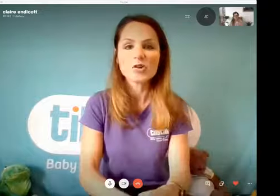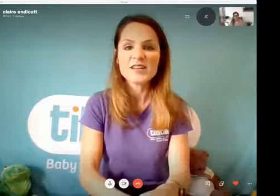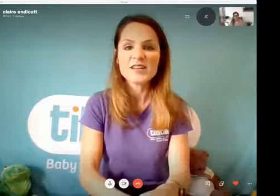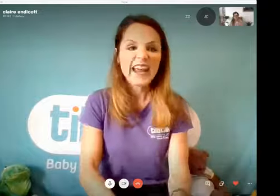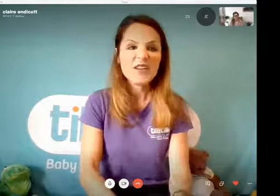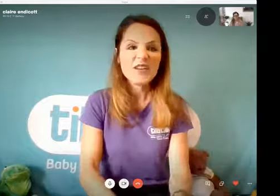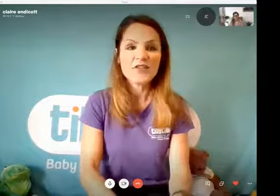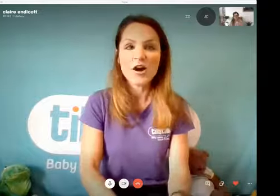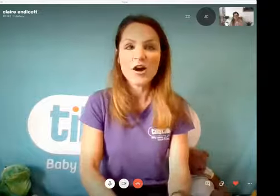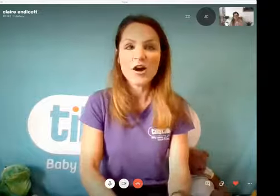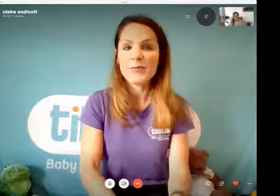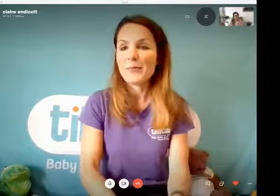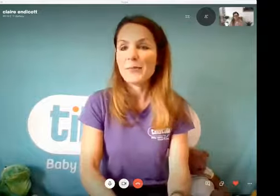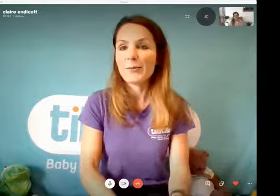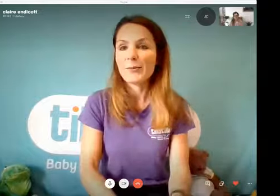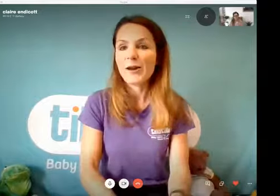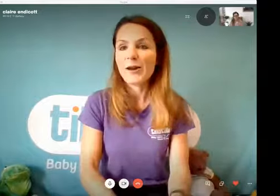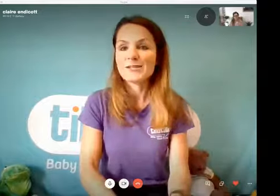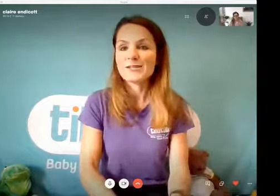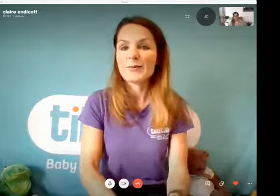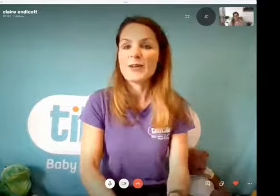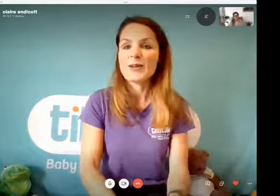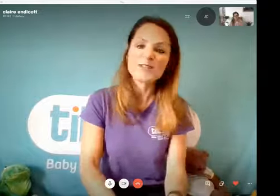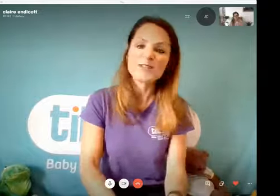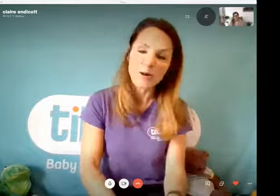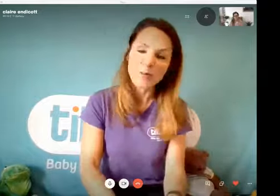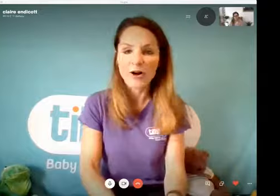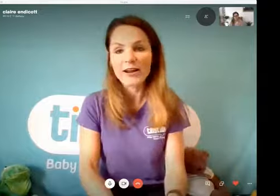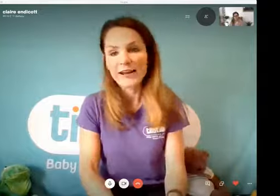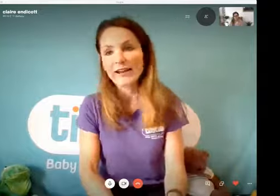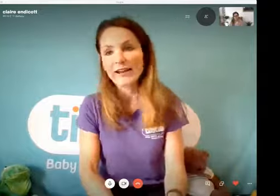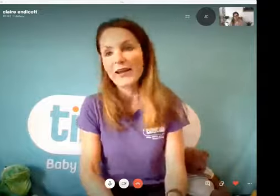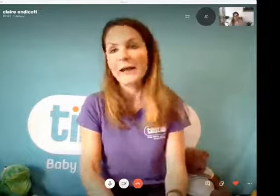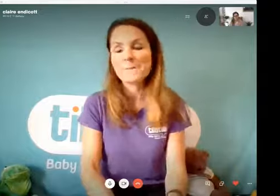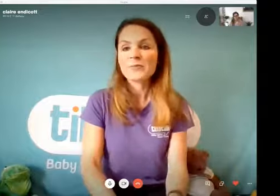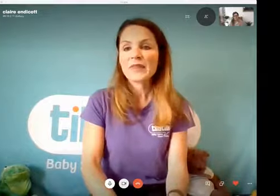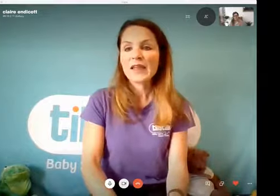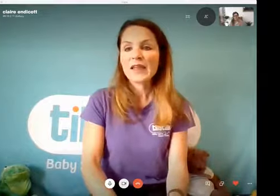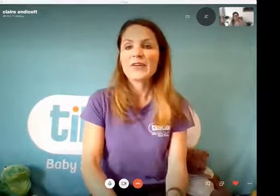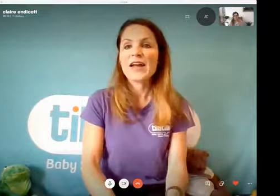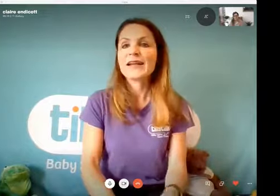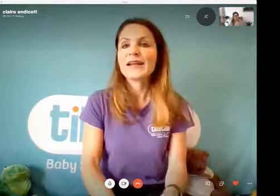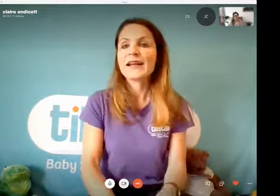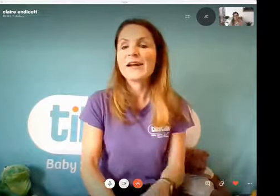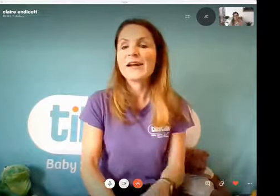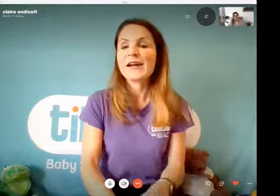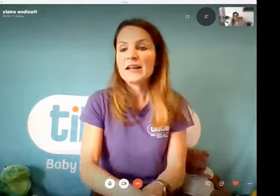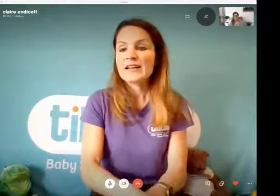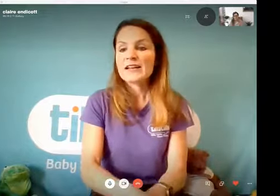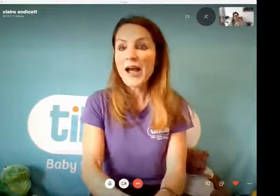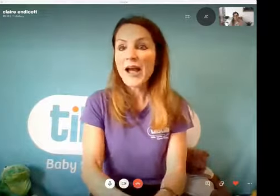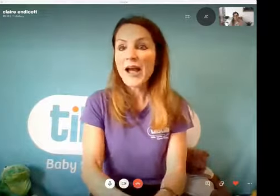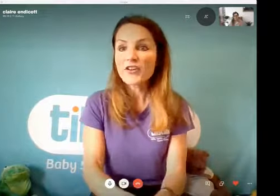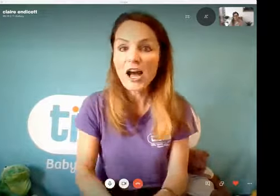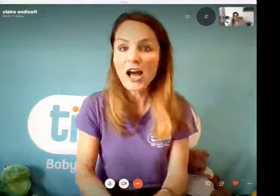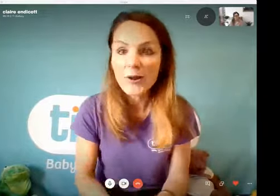if you can't remember the words to them, you can just hum along a little bit. Okay, so have a go